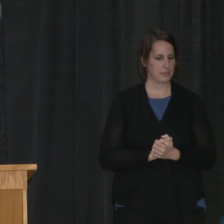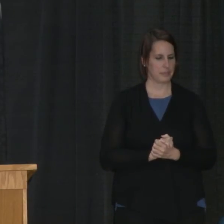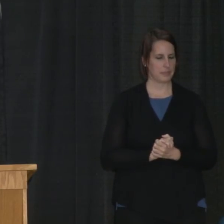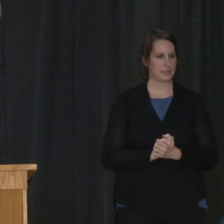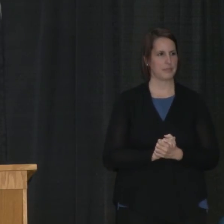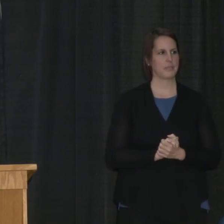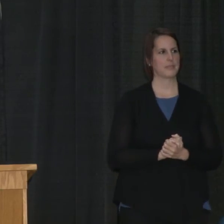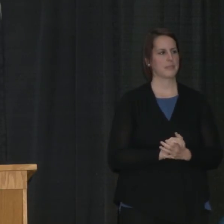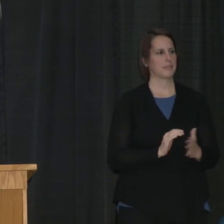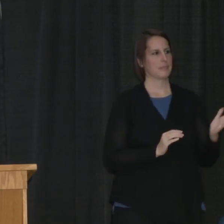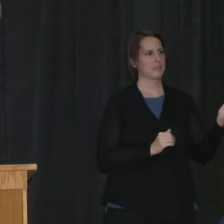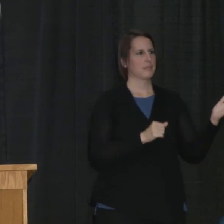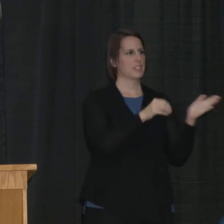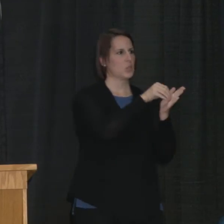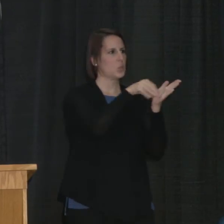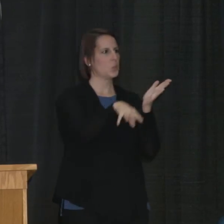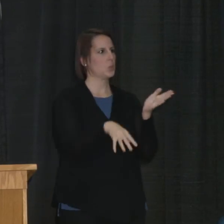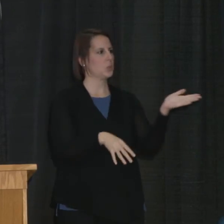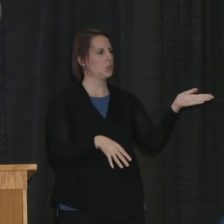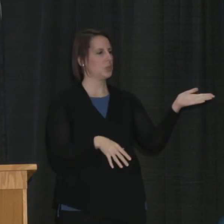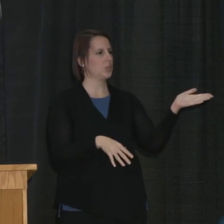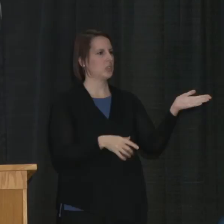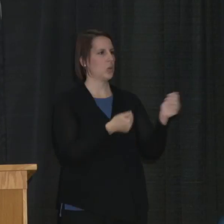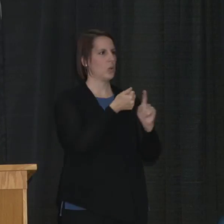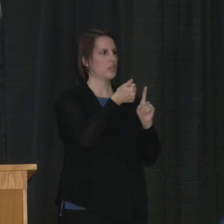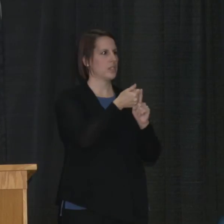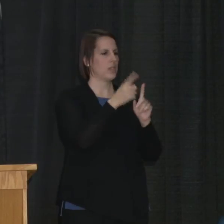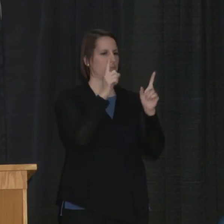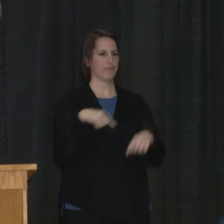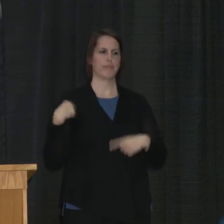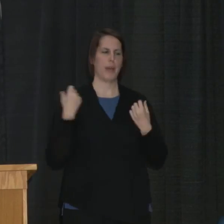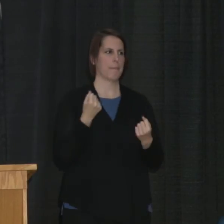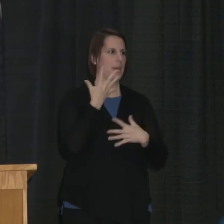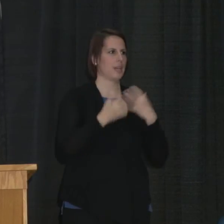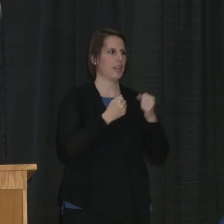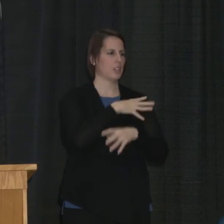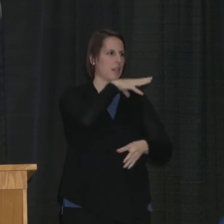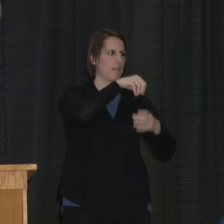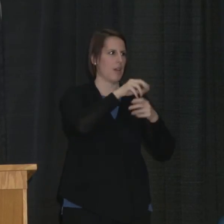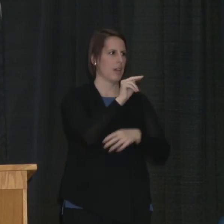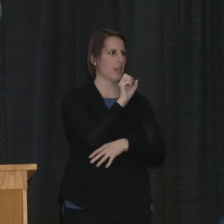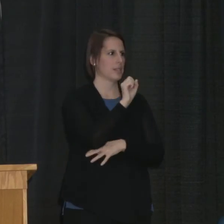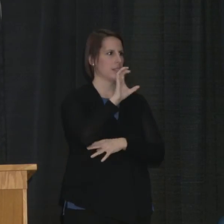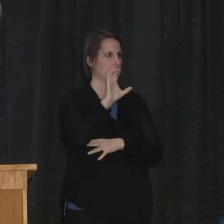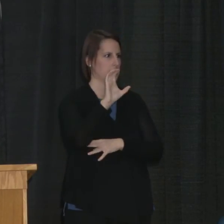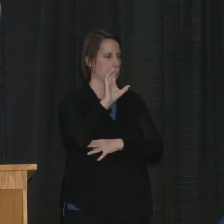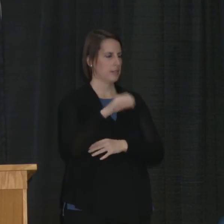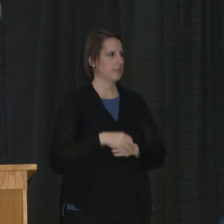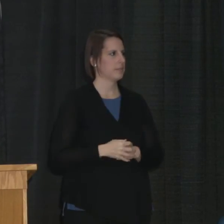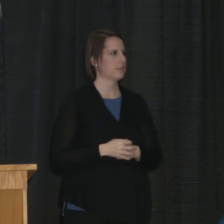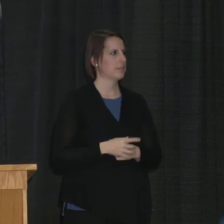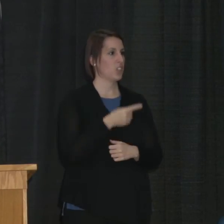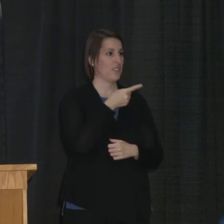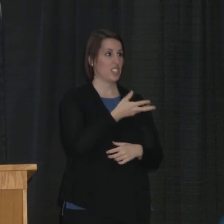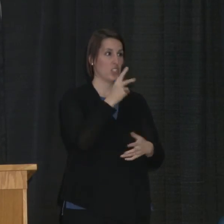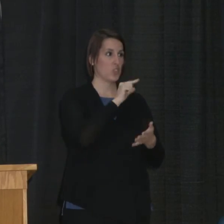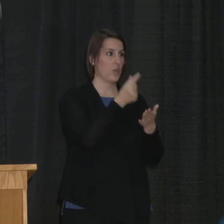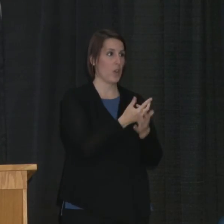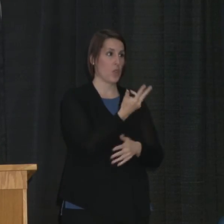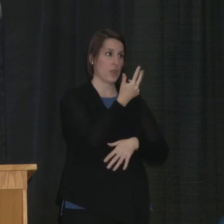Now, Mary Helen has a long-standing relationship with NSCC, having already completed 3